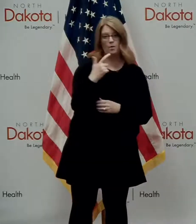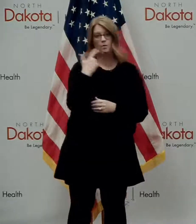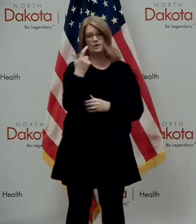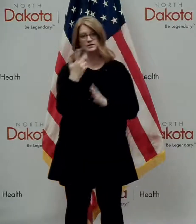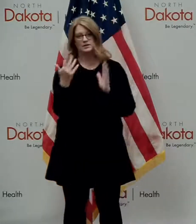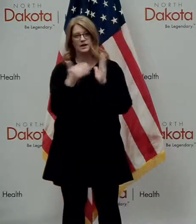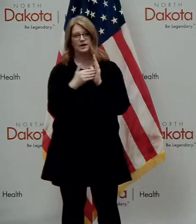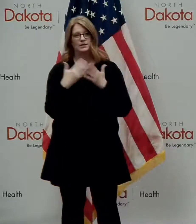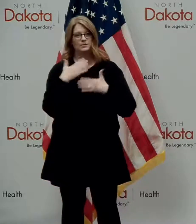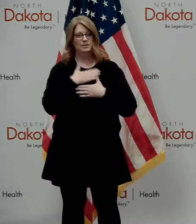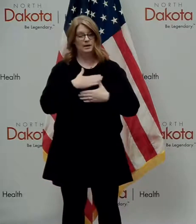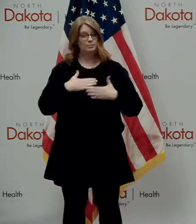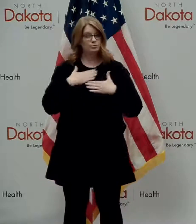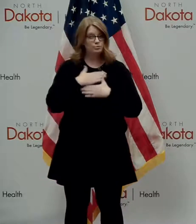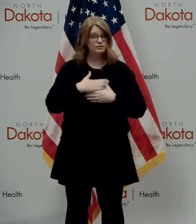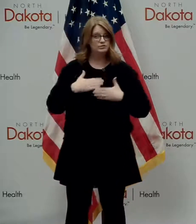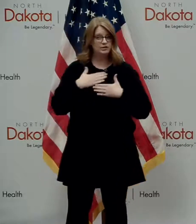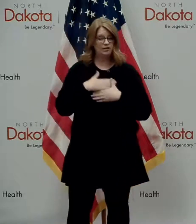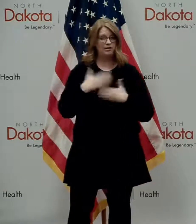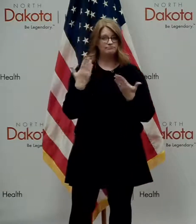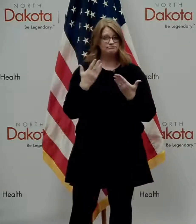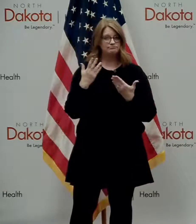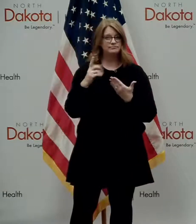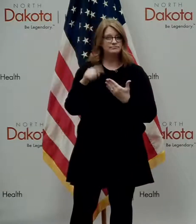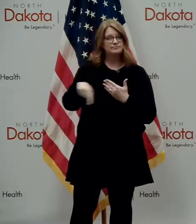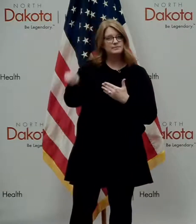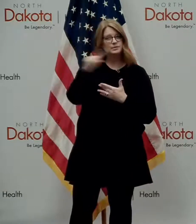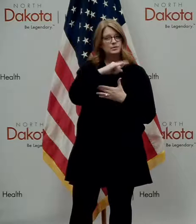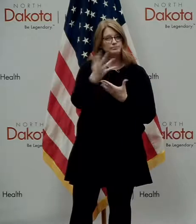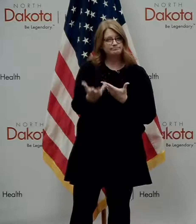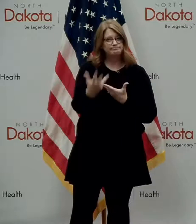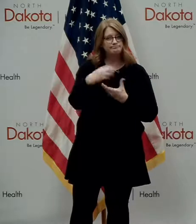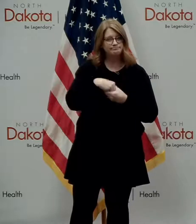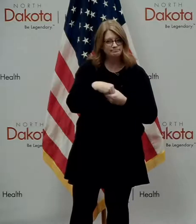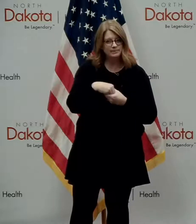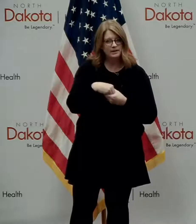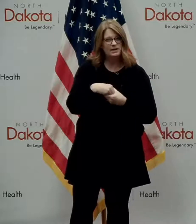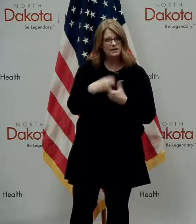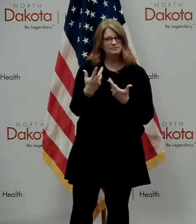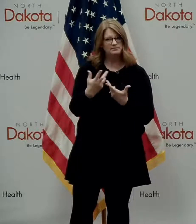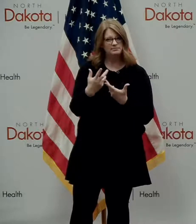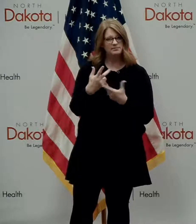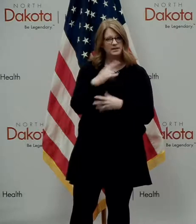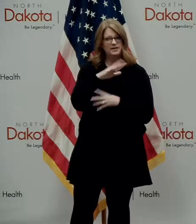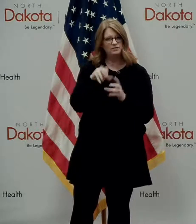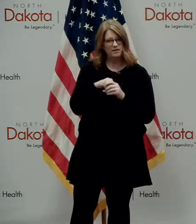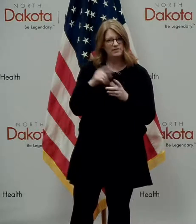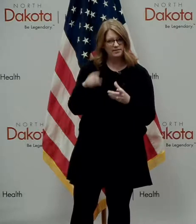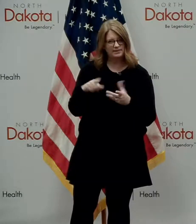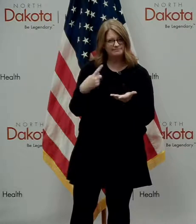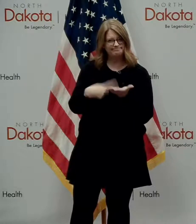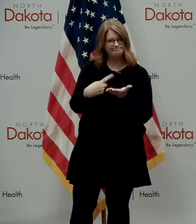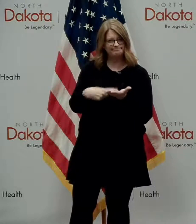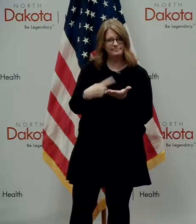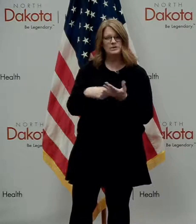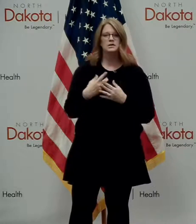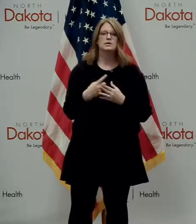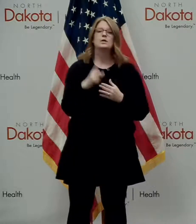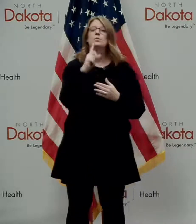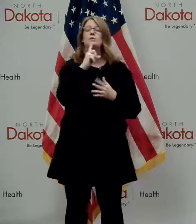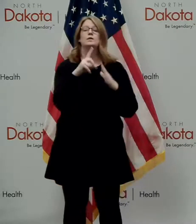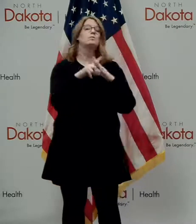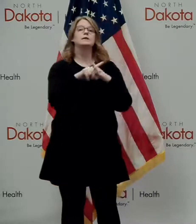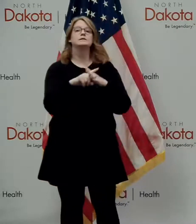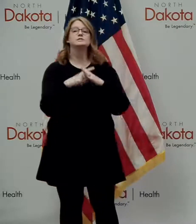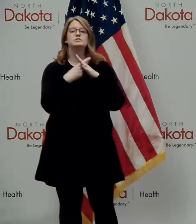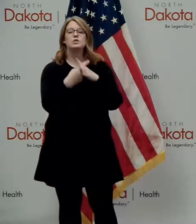appreciate your joining us and being part of the dialogue and conversation. I do want to start by just saying